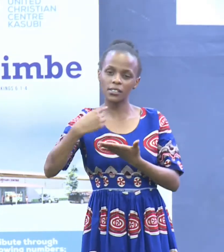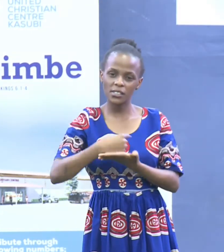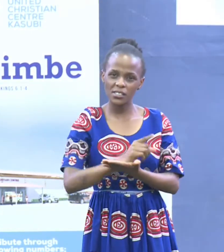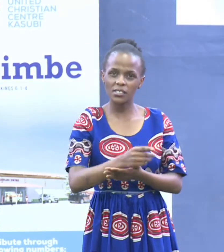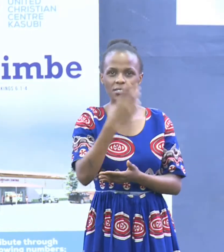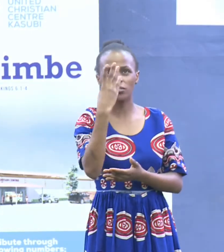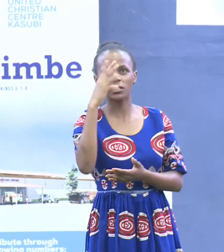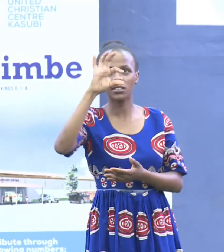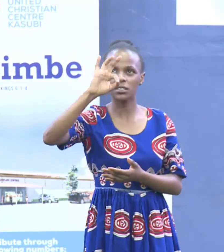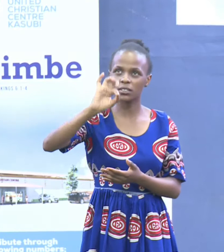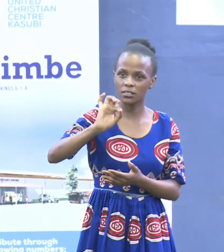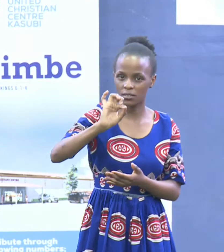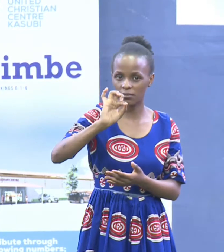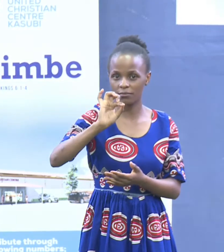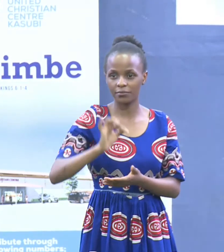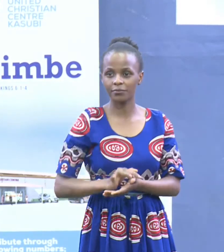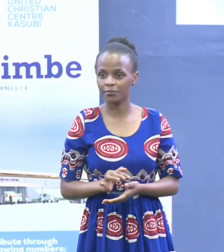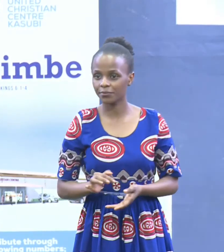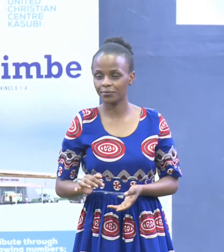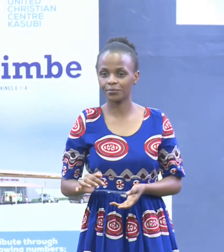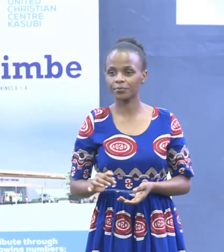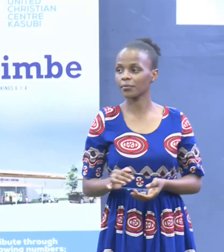Let us read in Genesis